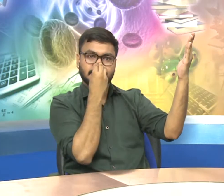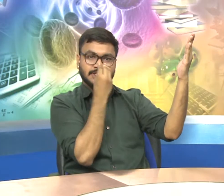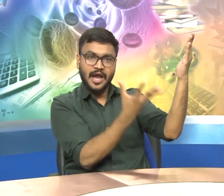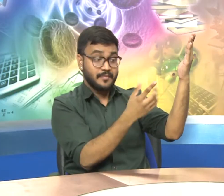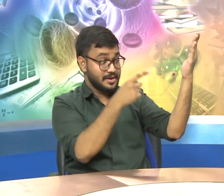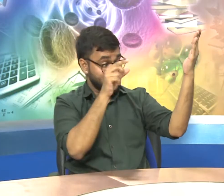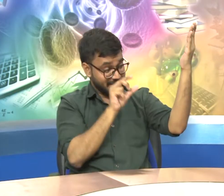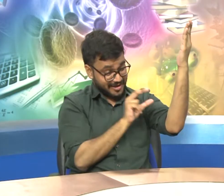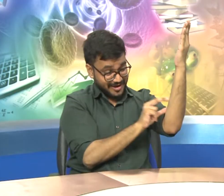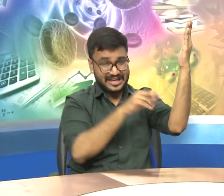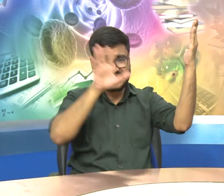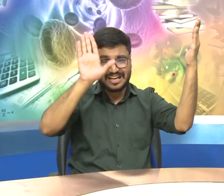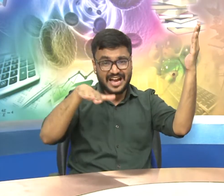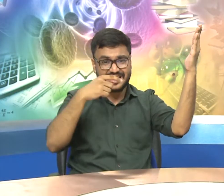At first you can see